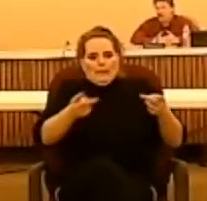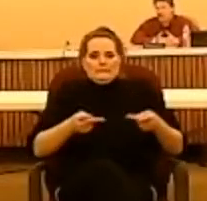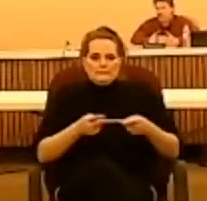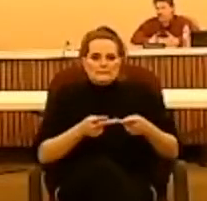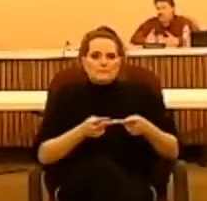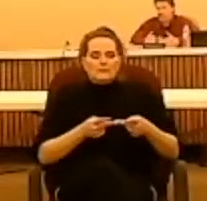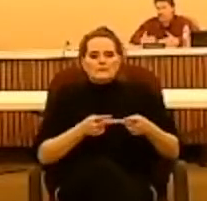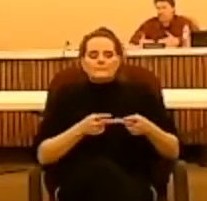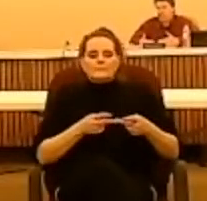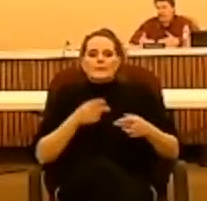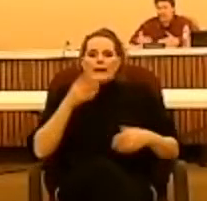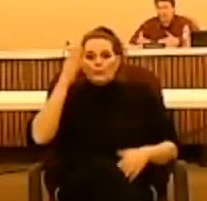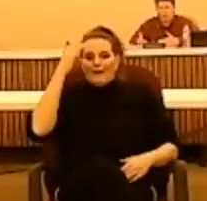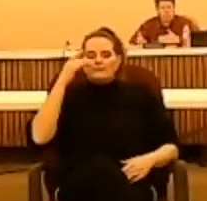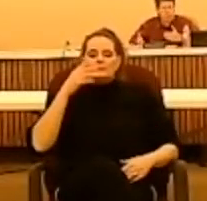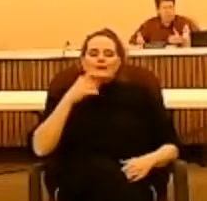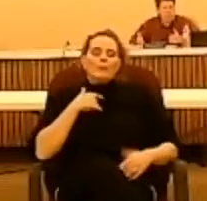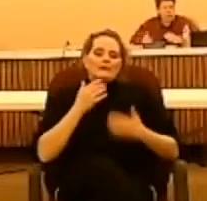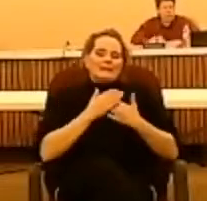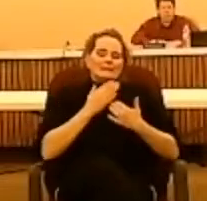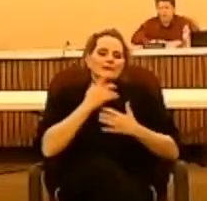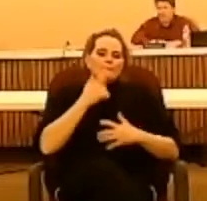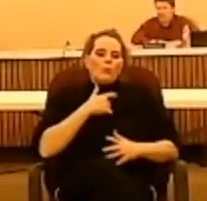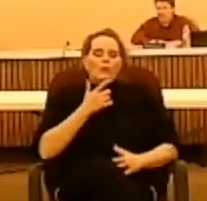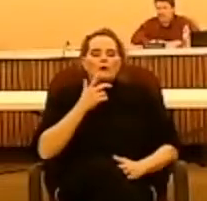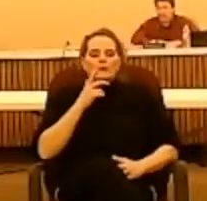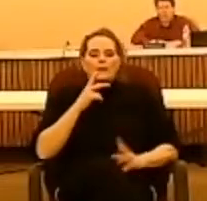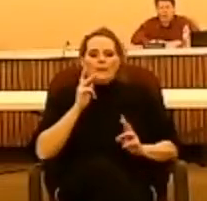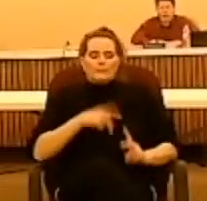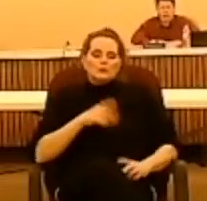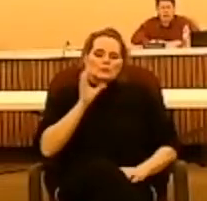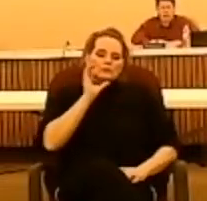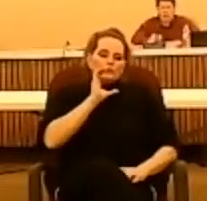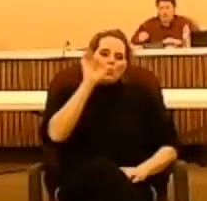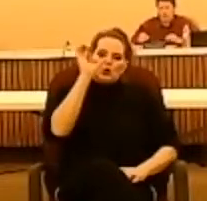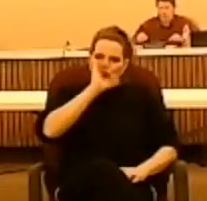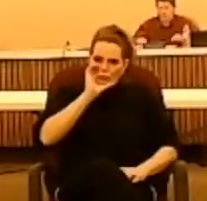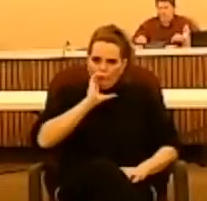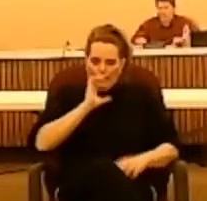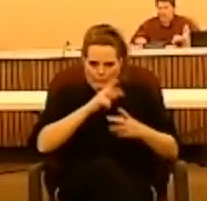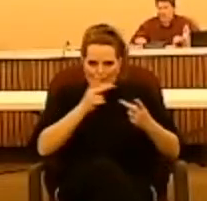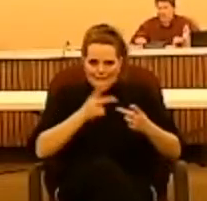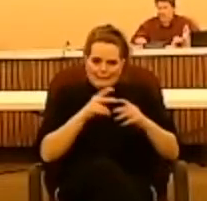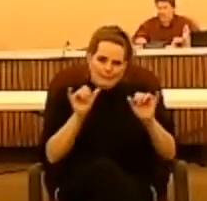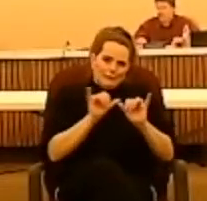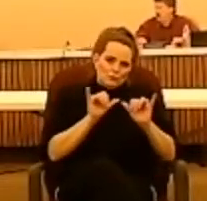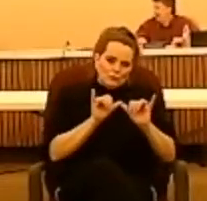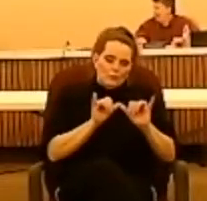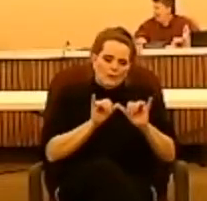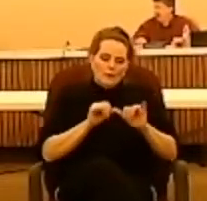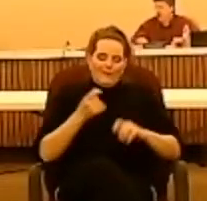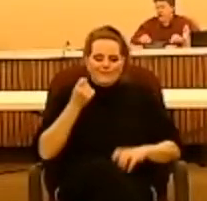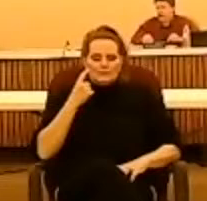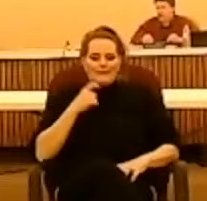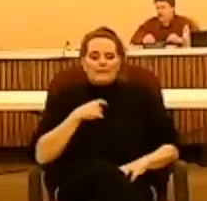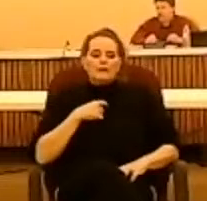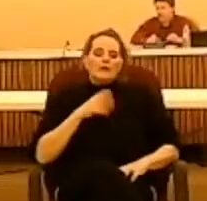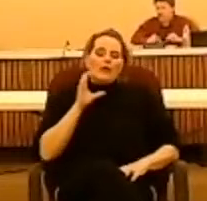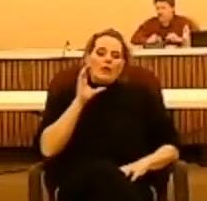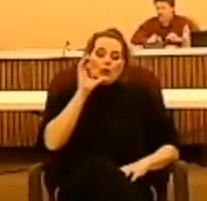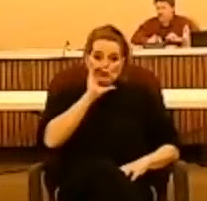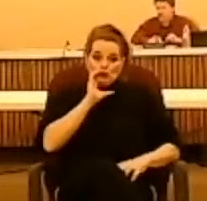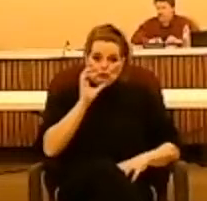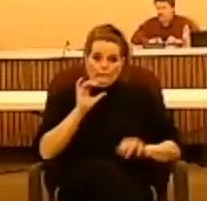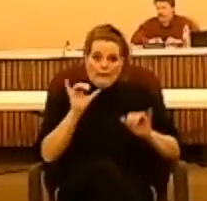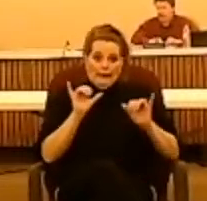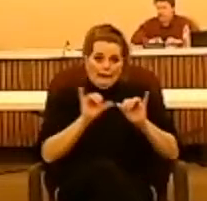it's easy for the surveyor to do what we agreed upon. But the idea is they'll mark all the corners, and then